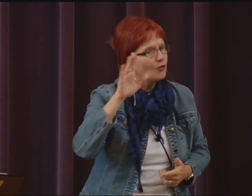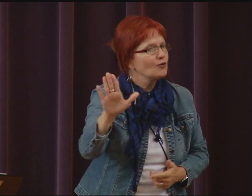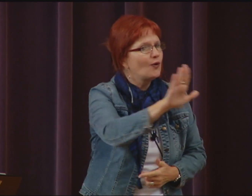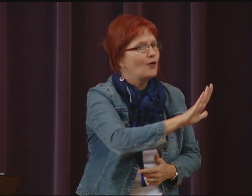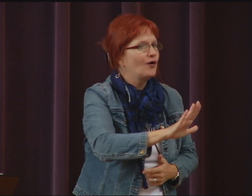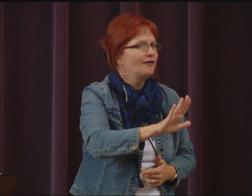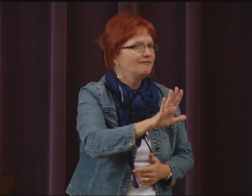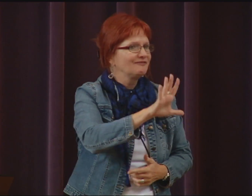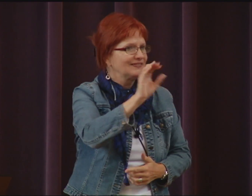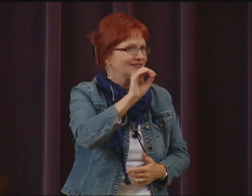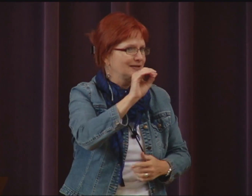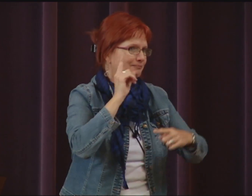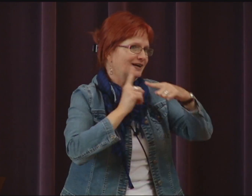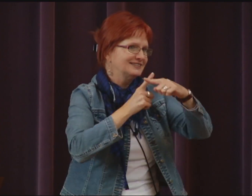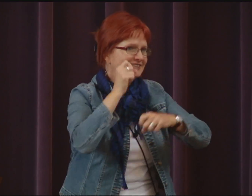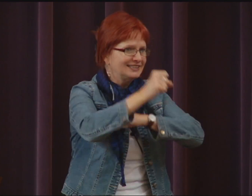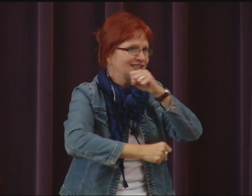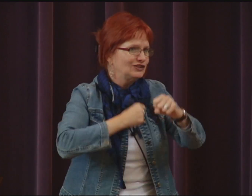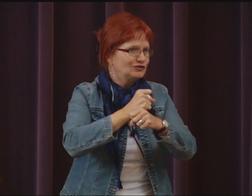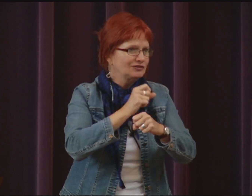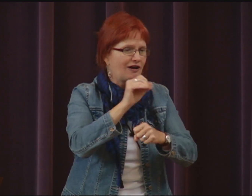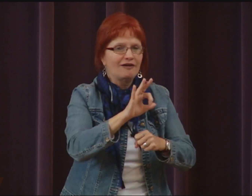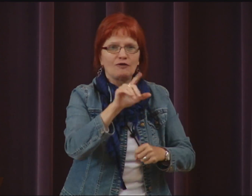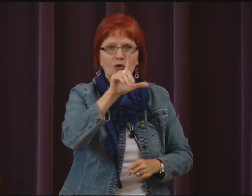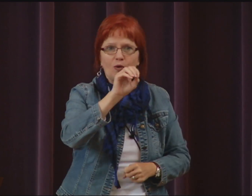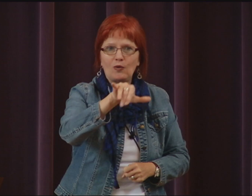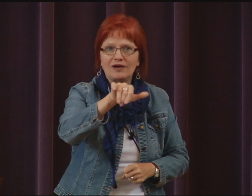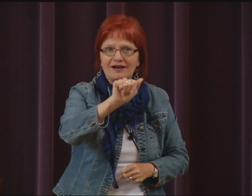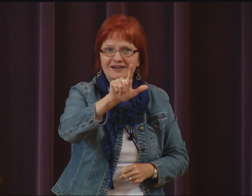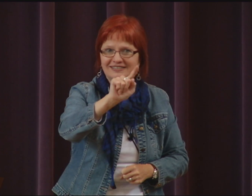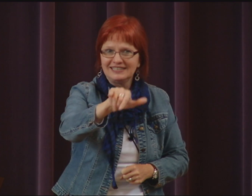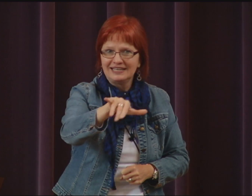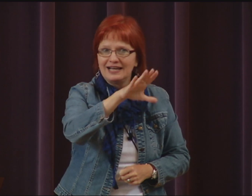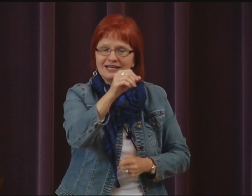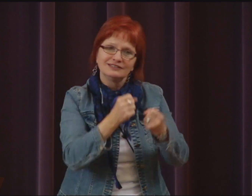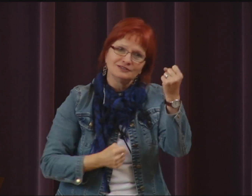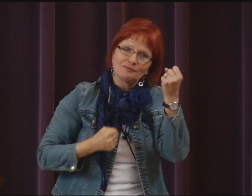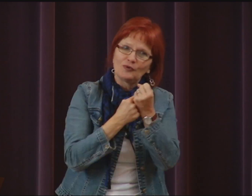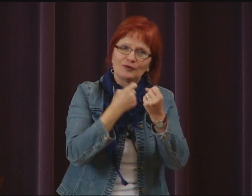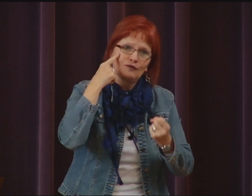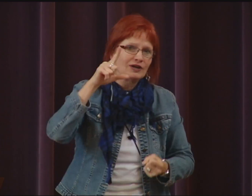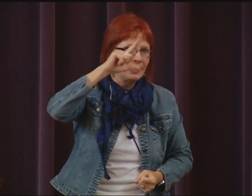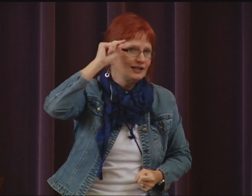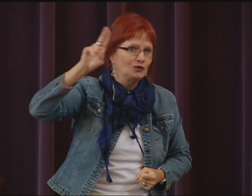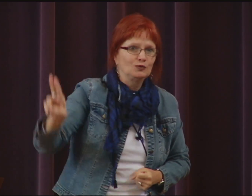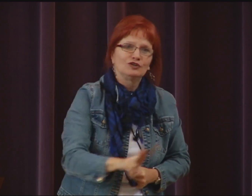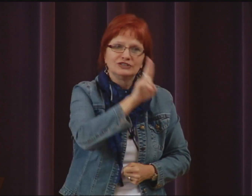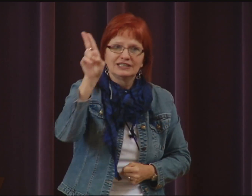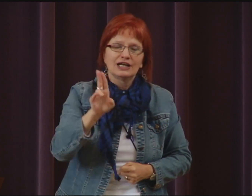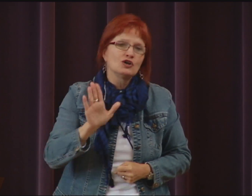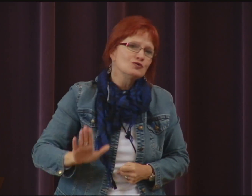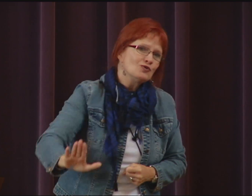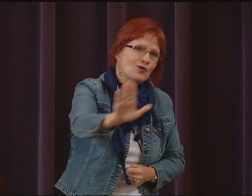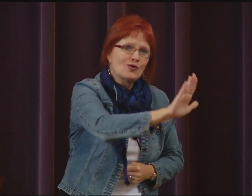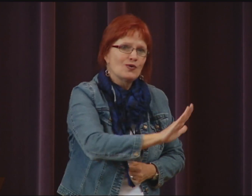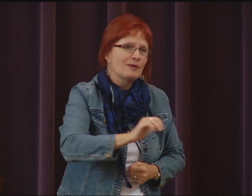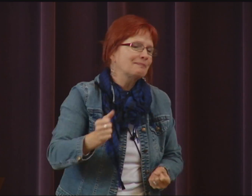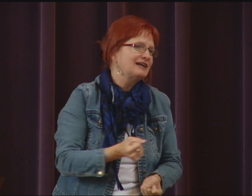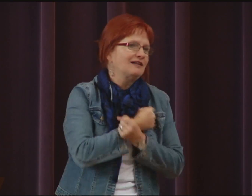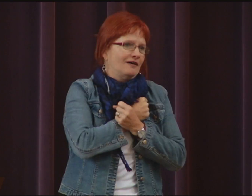in congratulating you for your 50 plus years of loyalty and service to this wonderful alma mater,